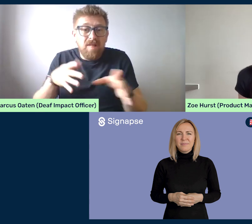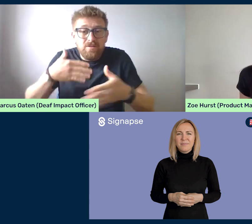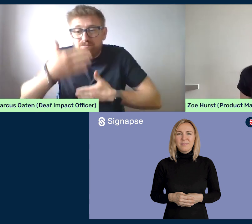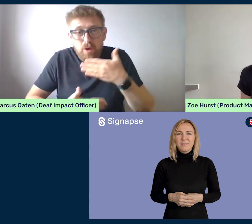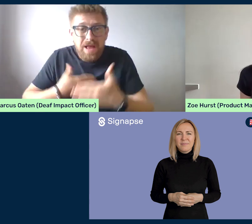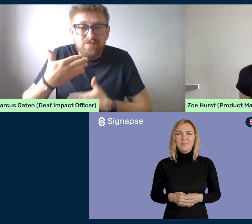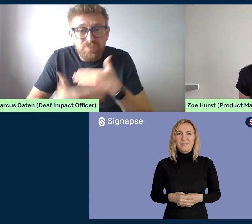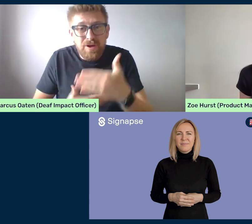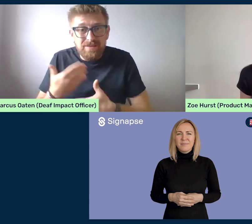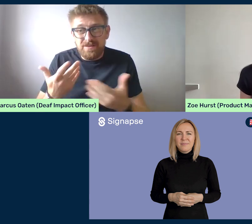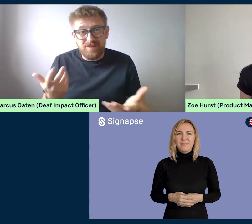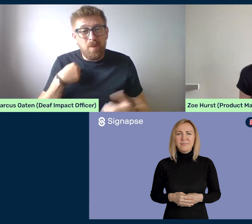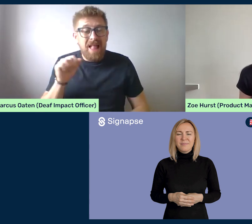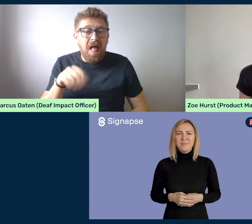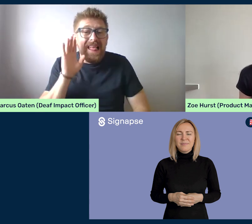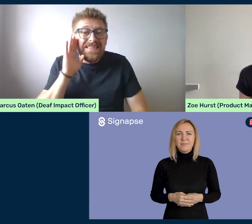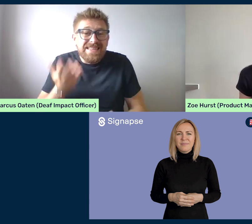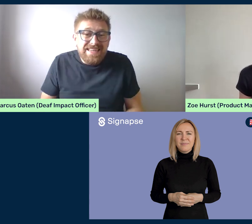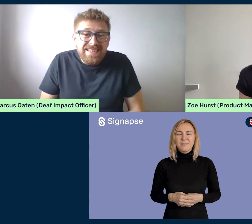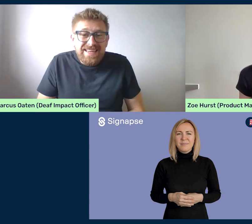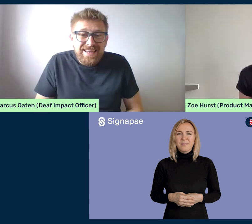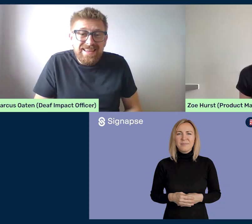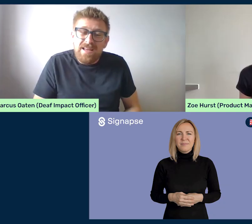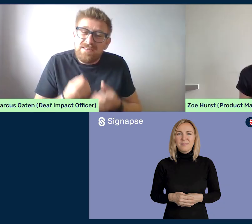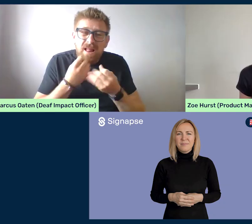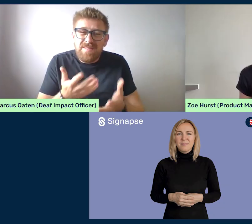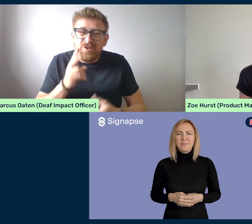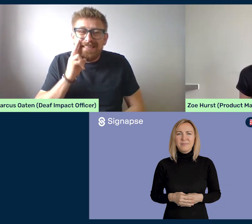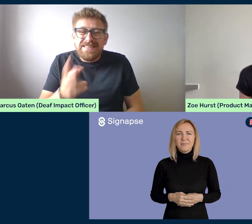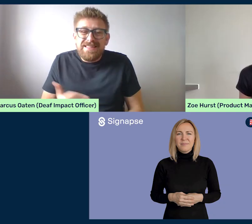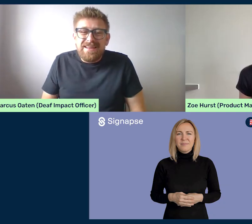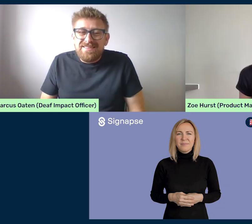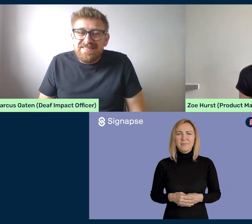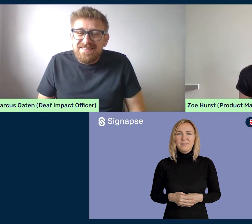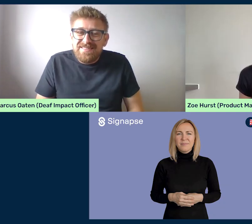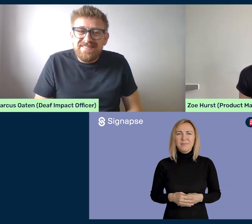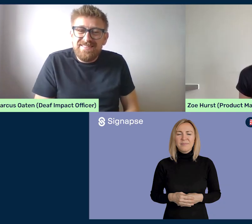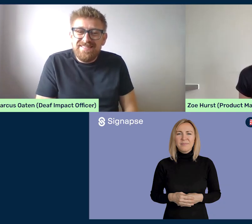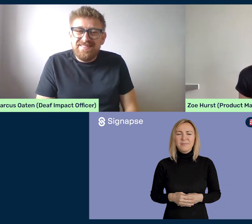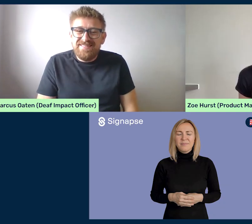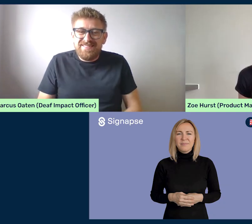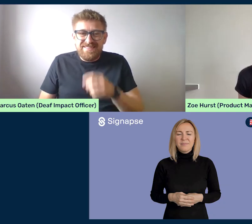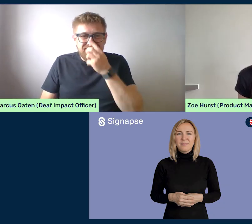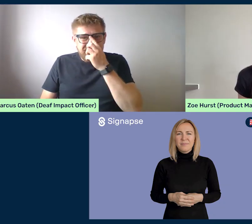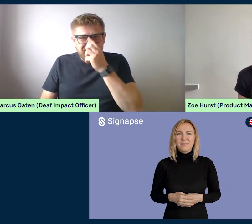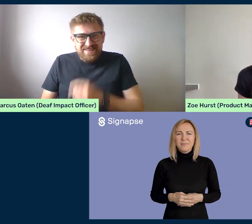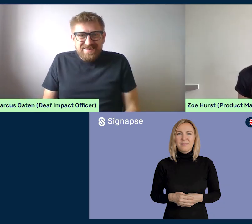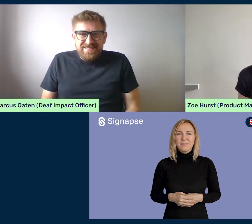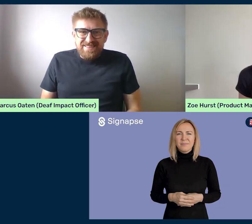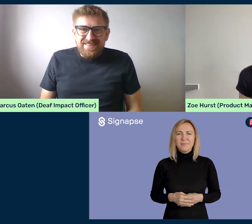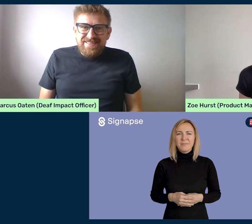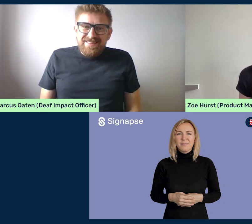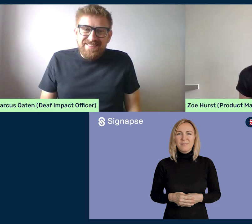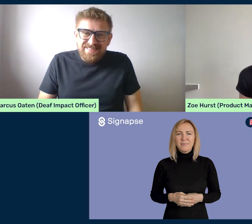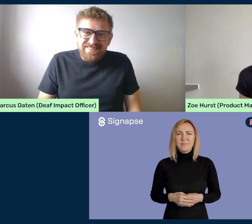Expo, that's how fast you can see we are listening and taking that on board. And it is lovely to see when you